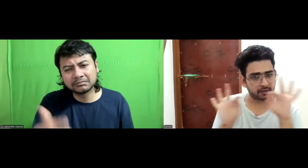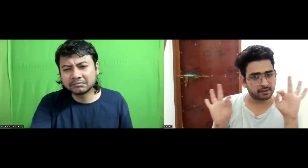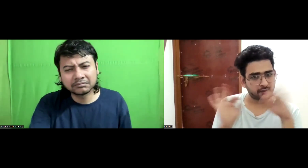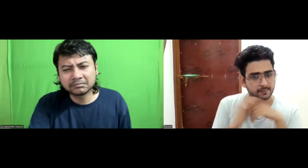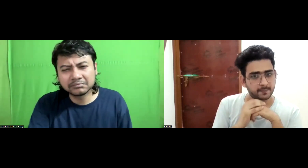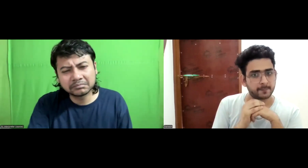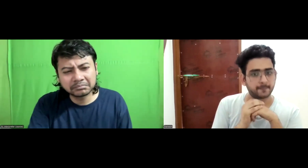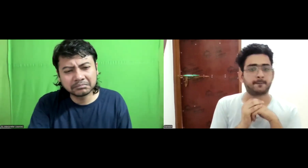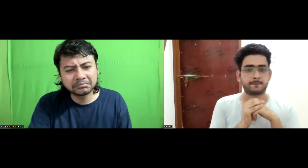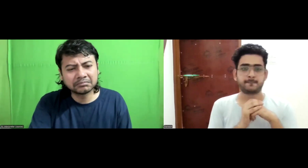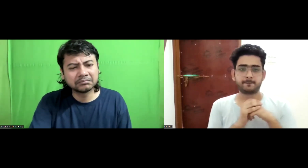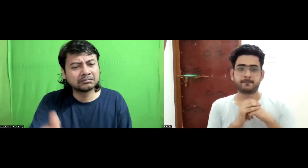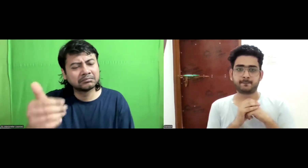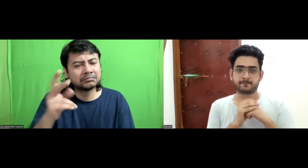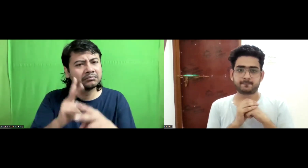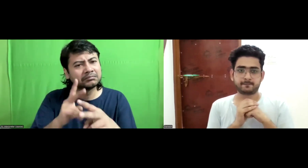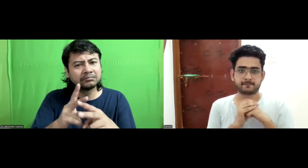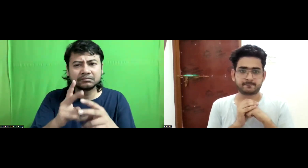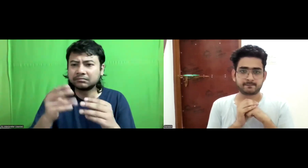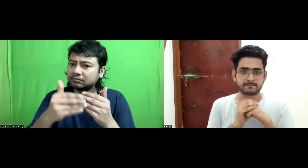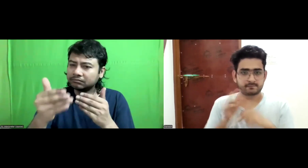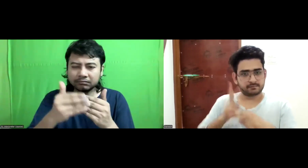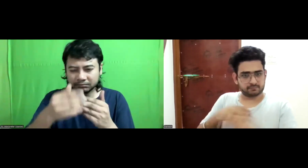Correct. At least you continue, you don't stop.